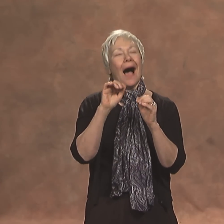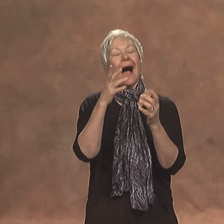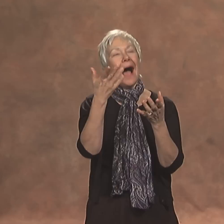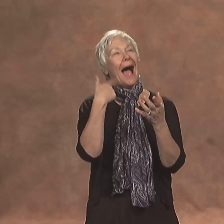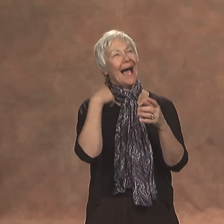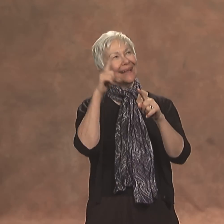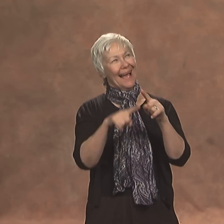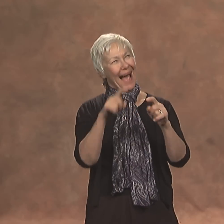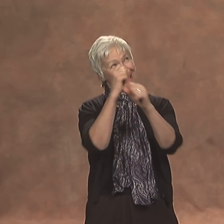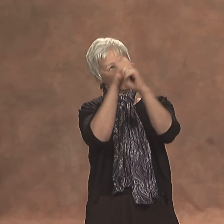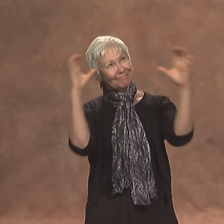Could you